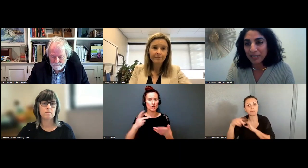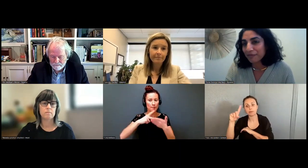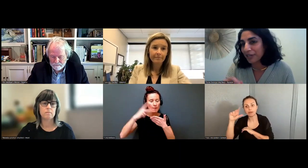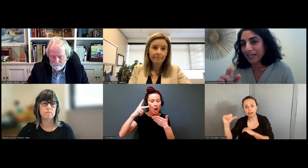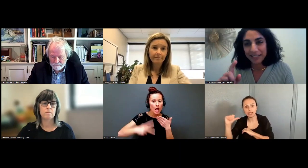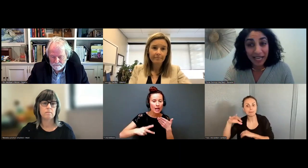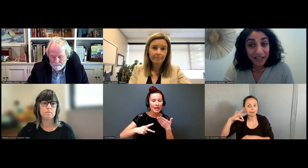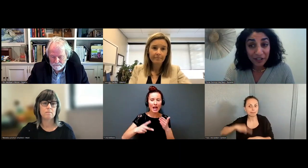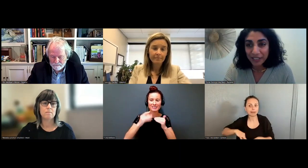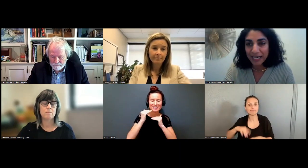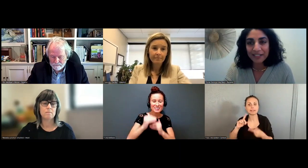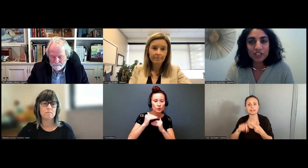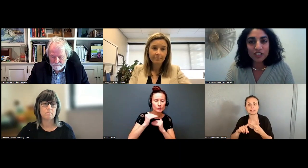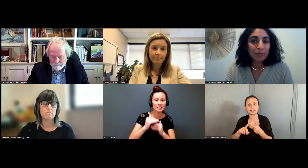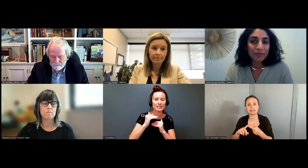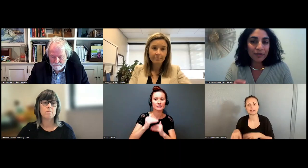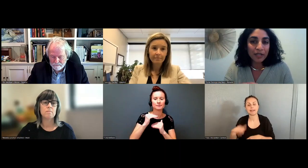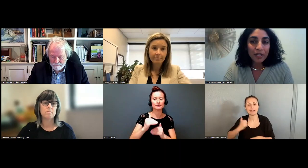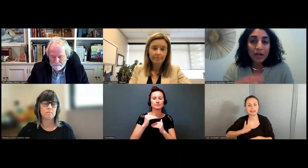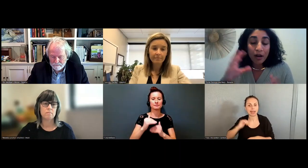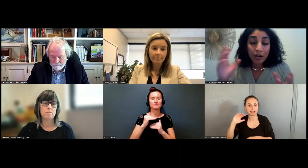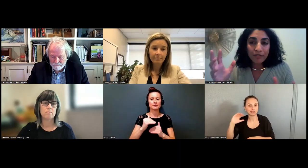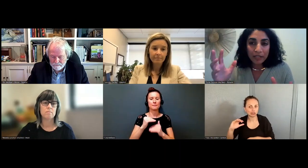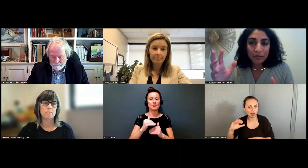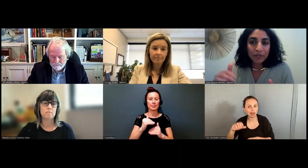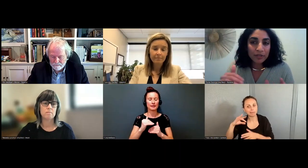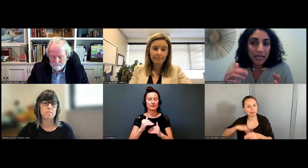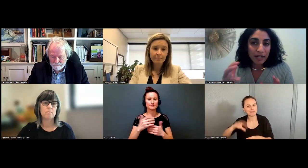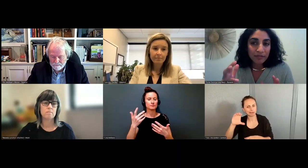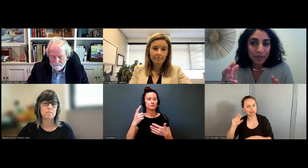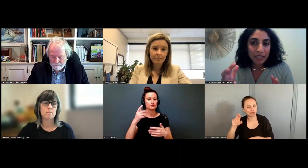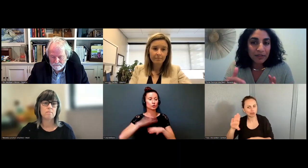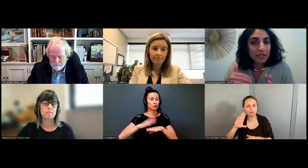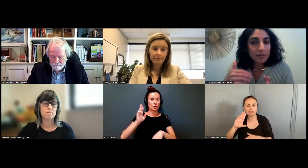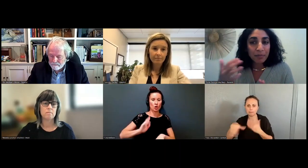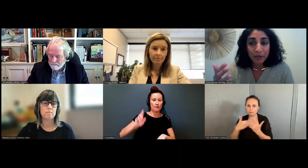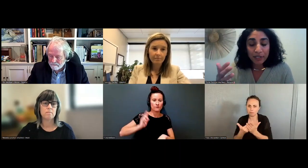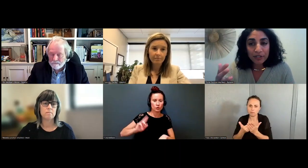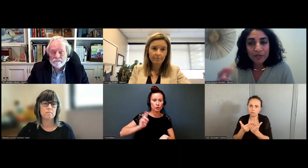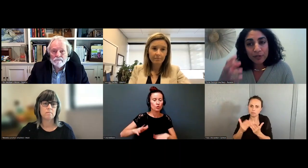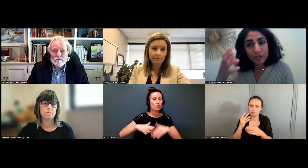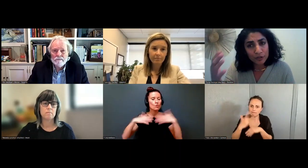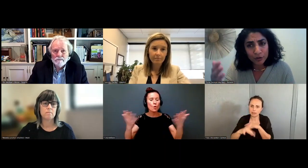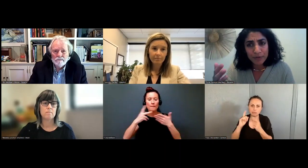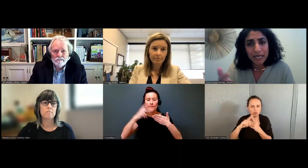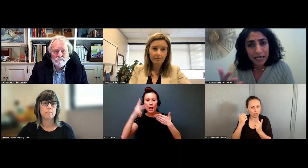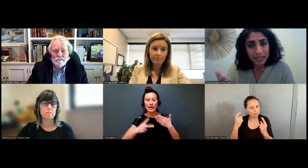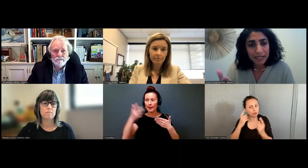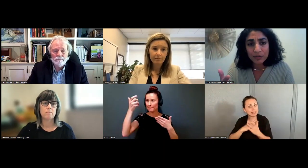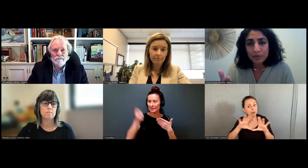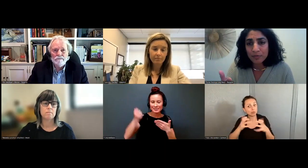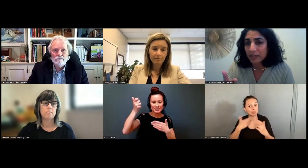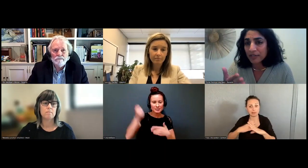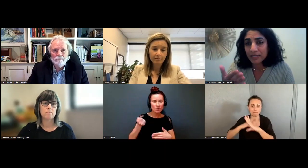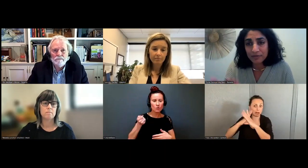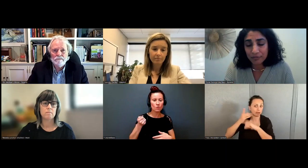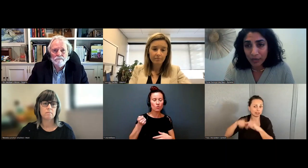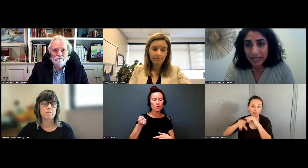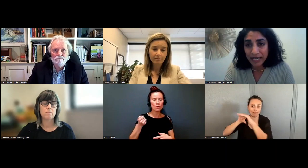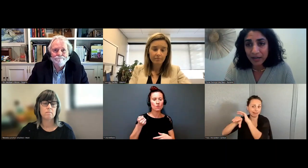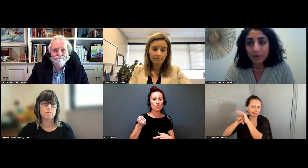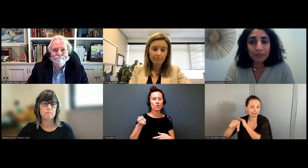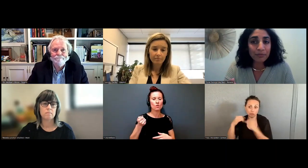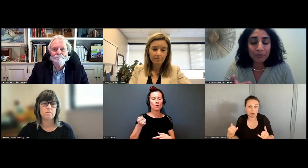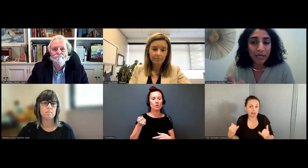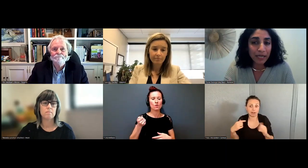disability benefit, the current Canada Child Benefit, are available to everybody. There's barriers for certain groups to access those benefits.